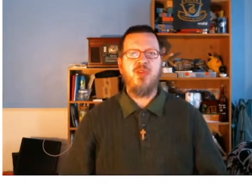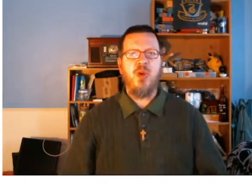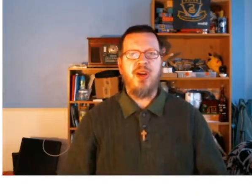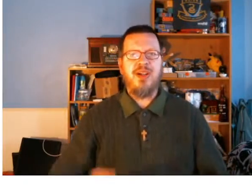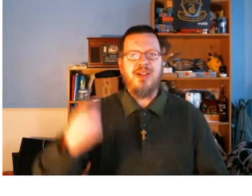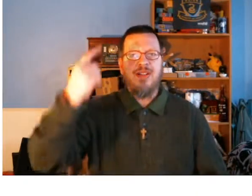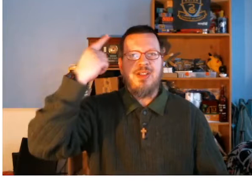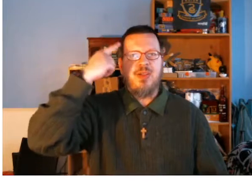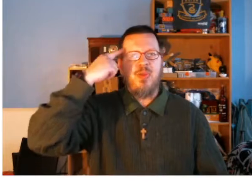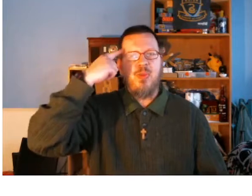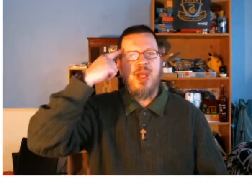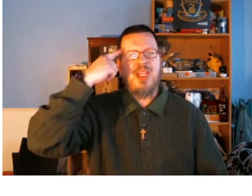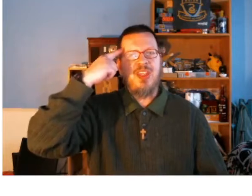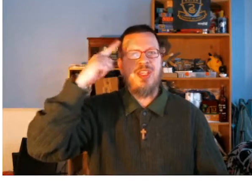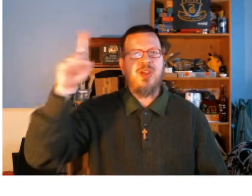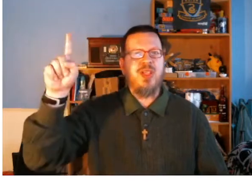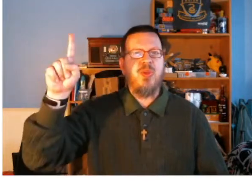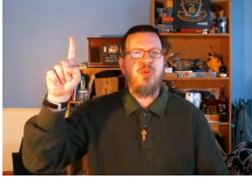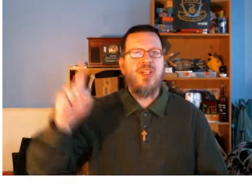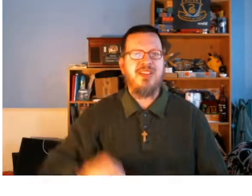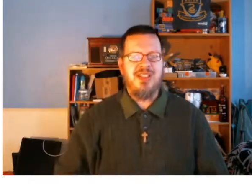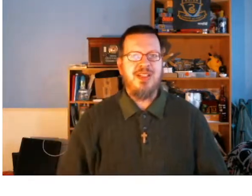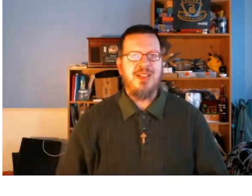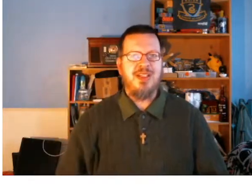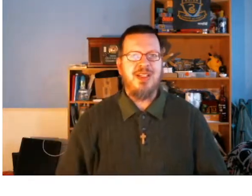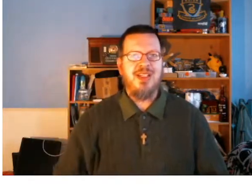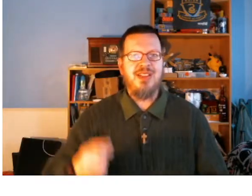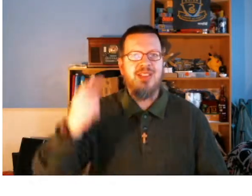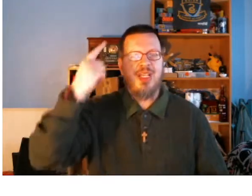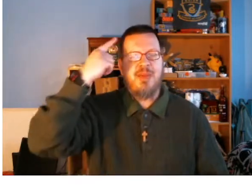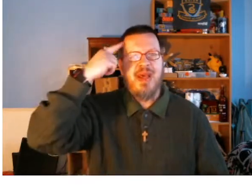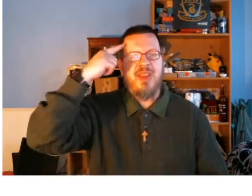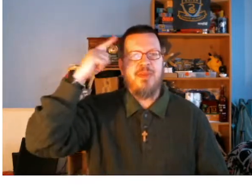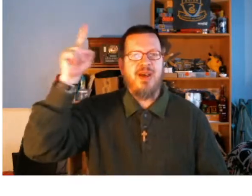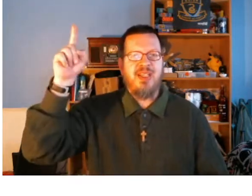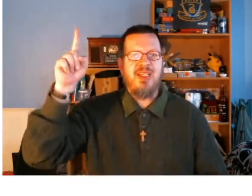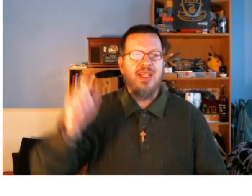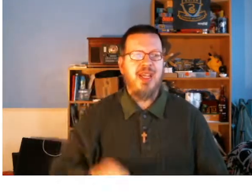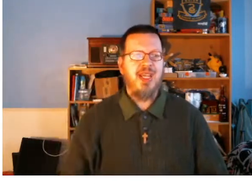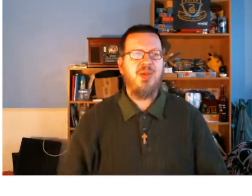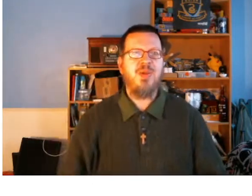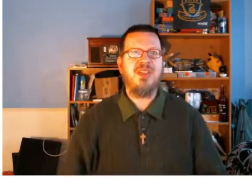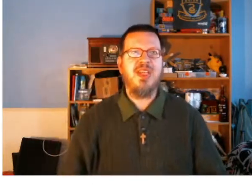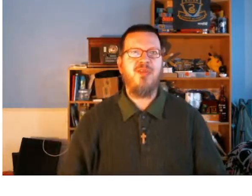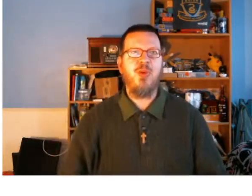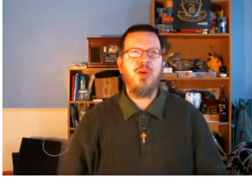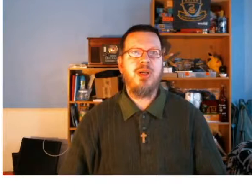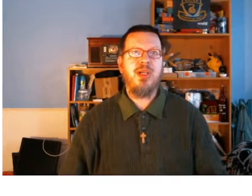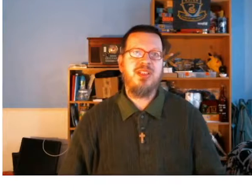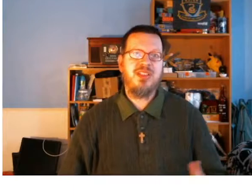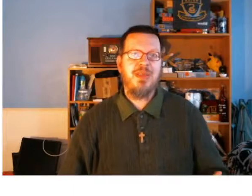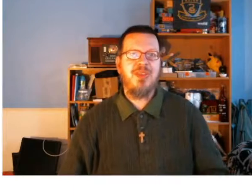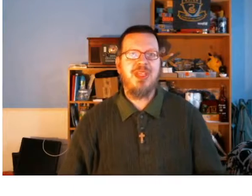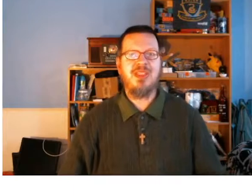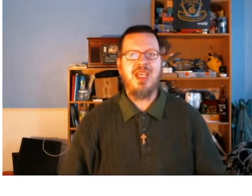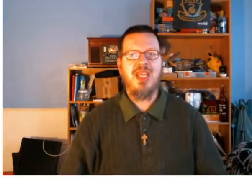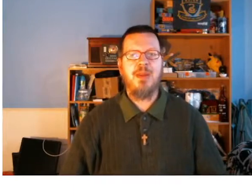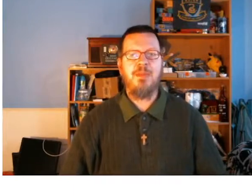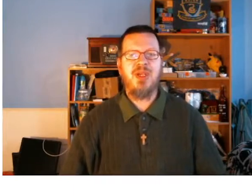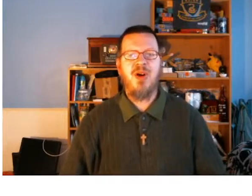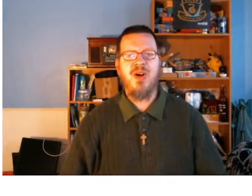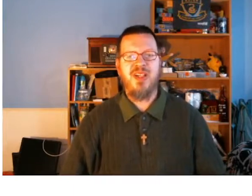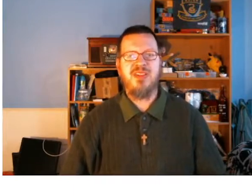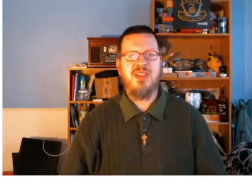is for. Anything dealing with reason is going to come out of the mind. And when we say for, it's the same thing as